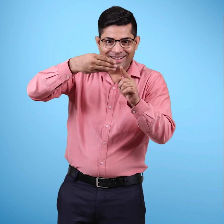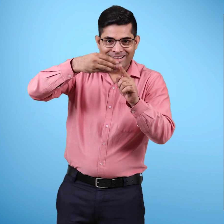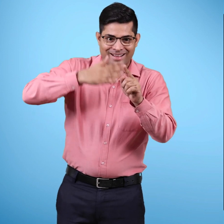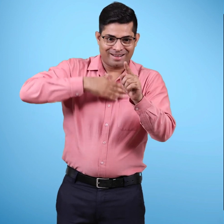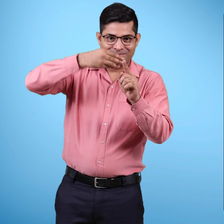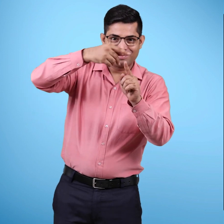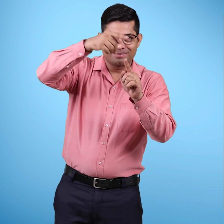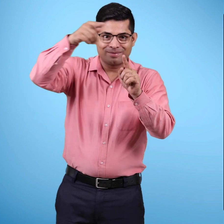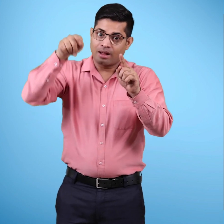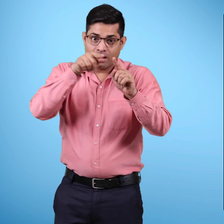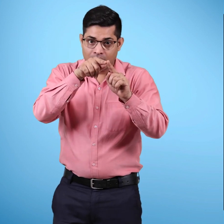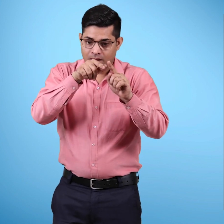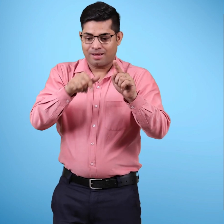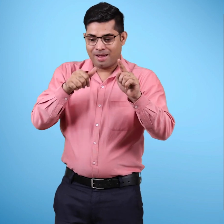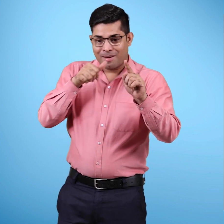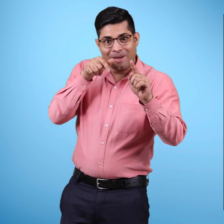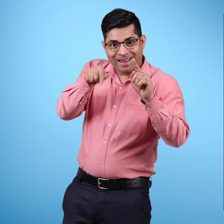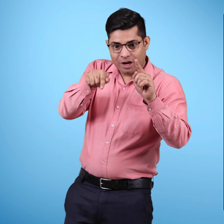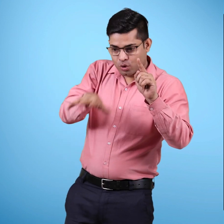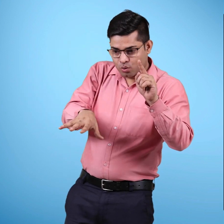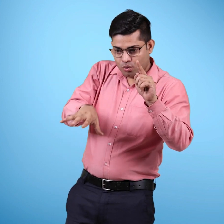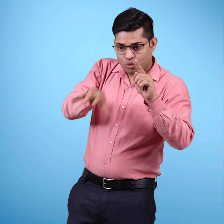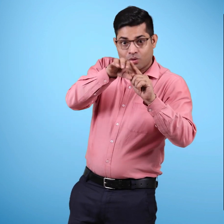The leaf uses the water to make food.